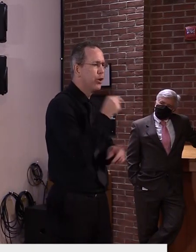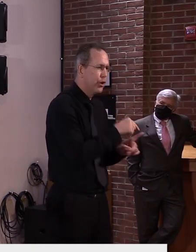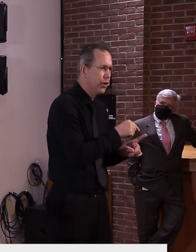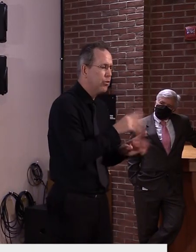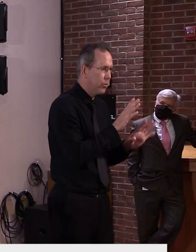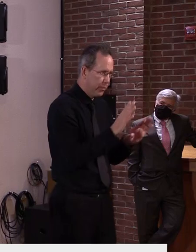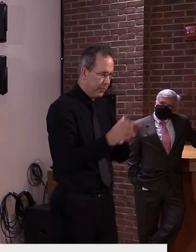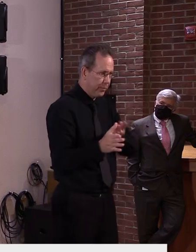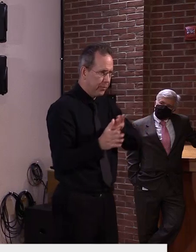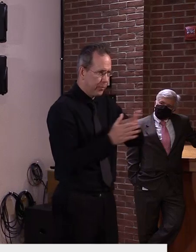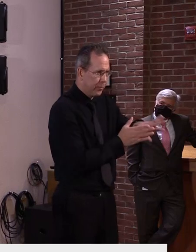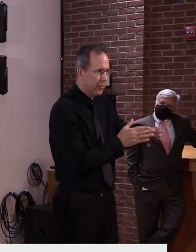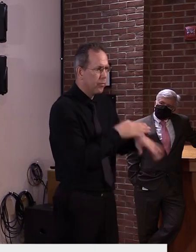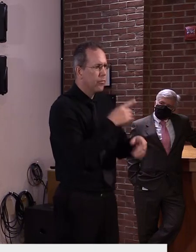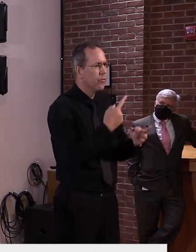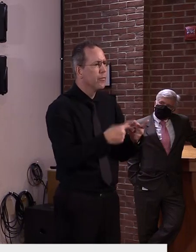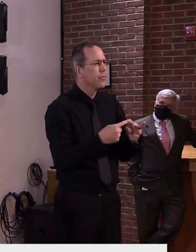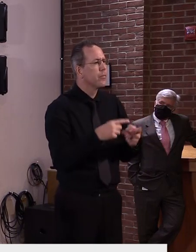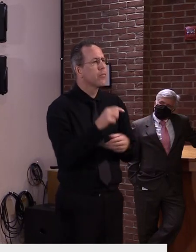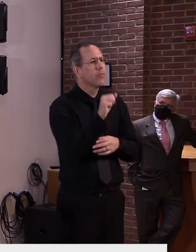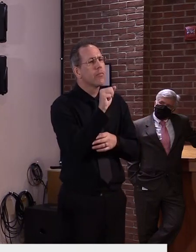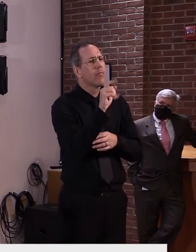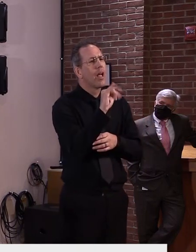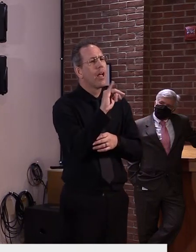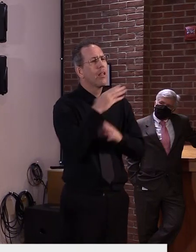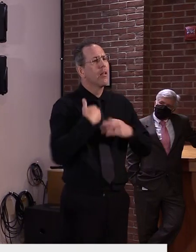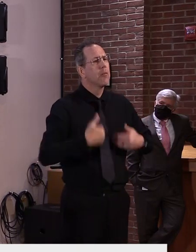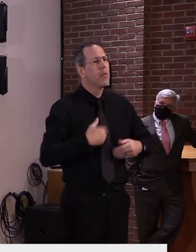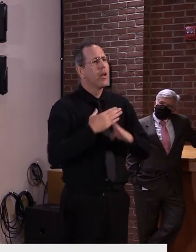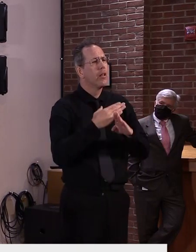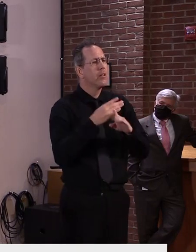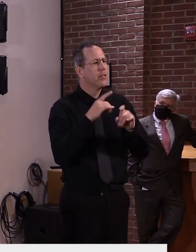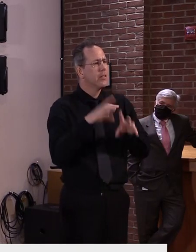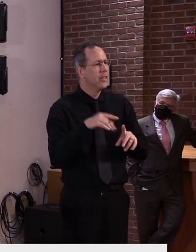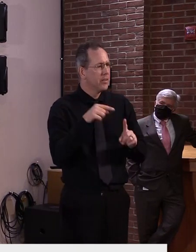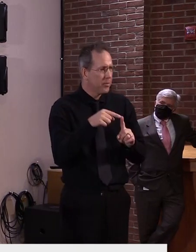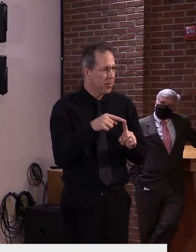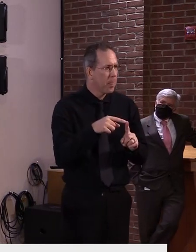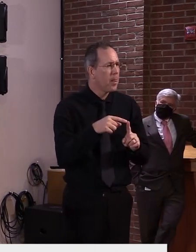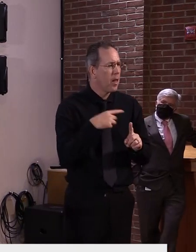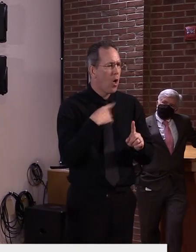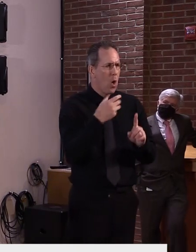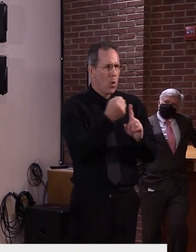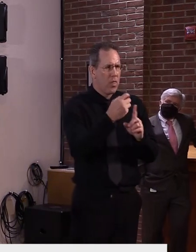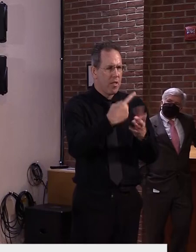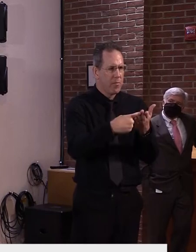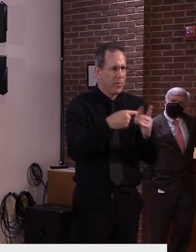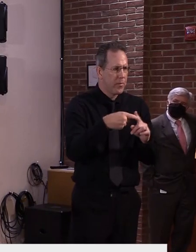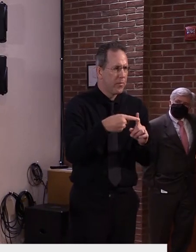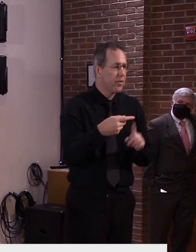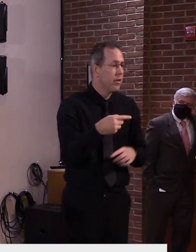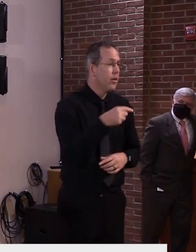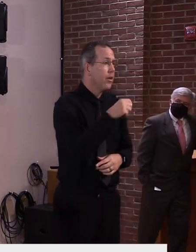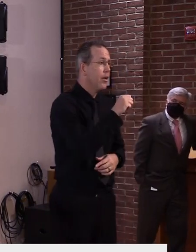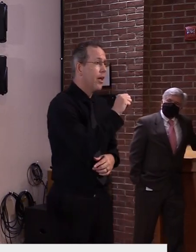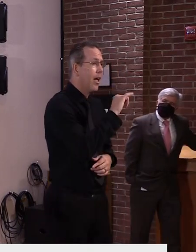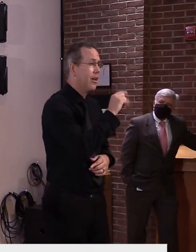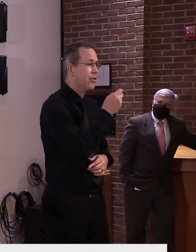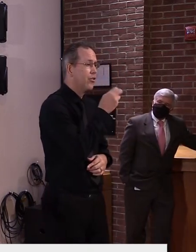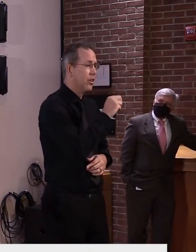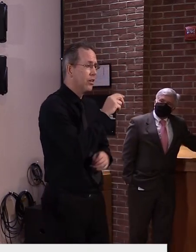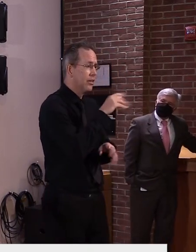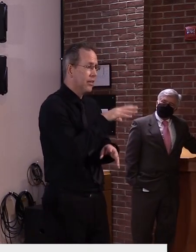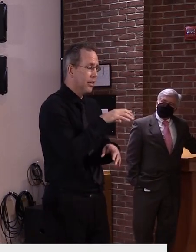viewers, the antigen testing is similar to the PCR with a nasal specimen. The antibody testing is a